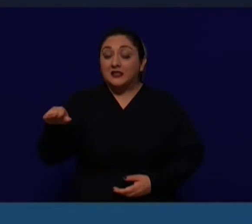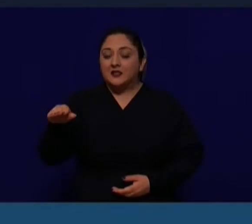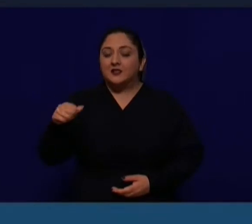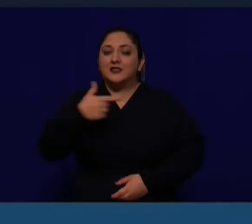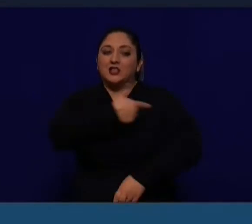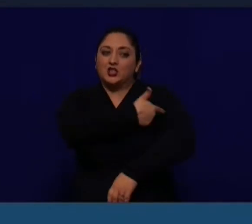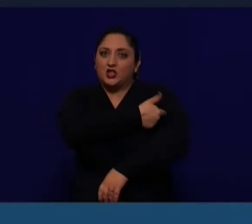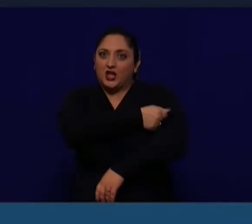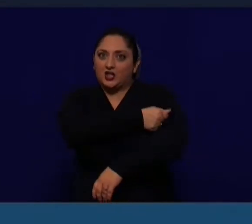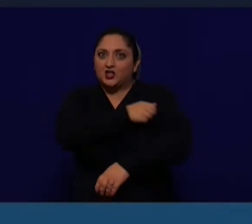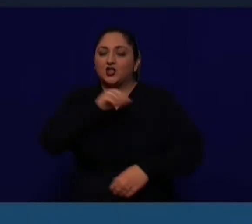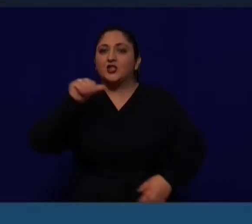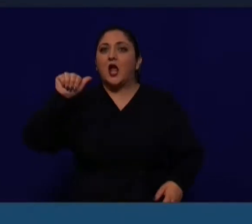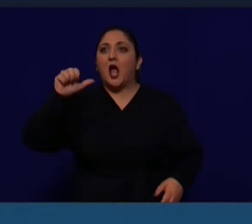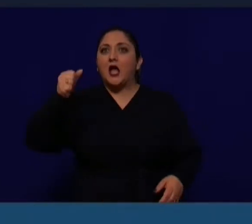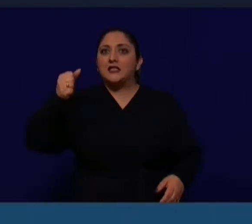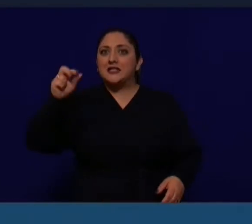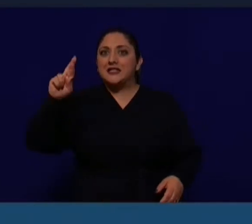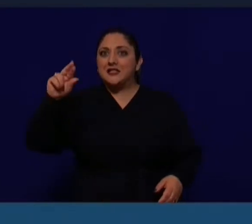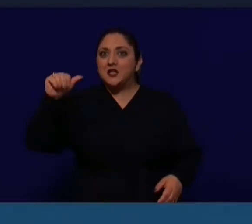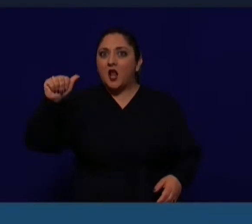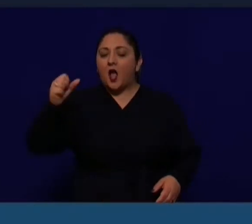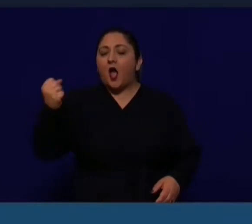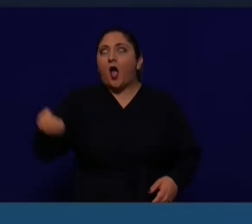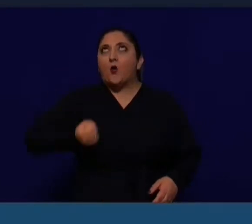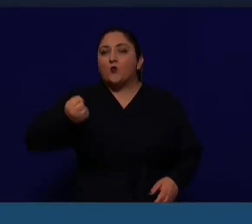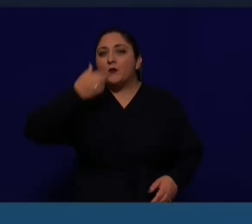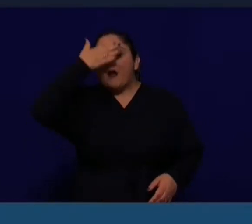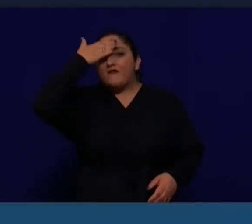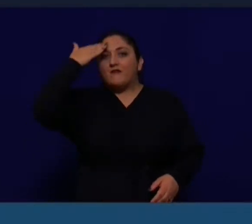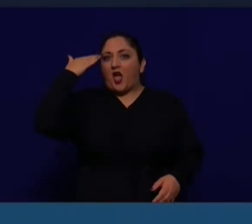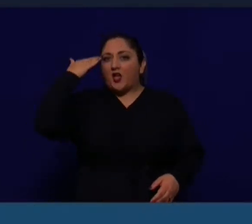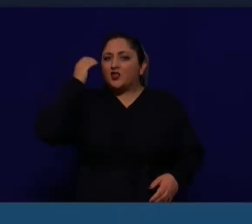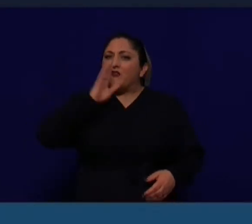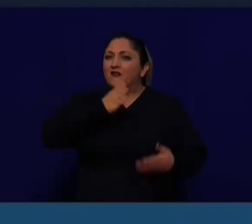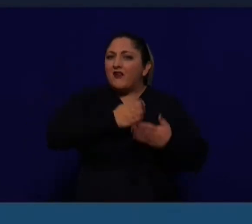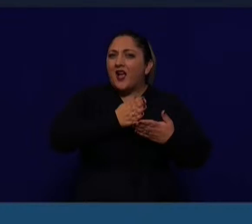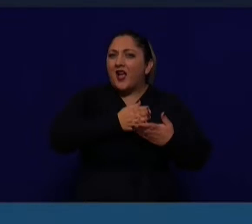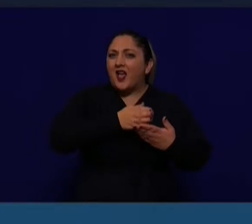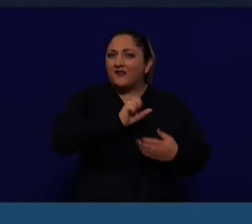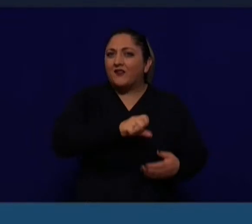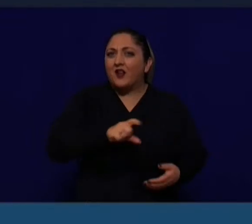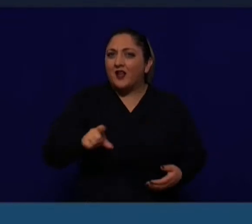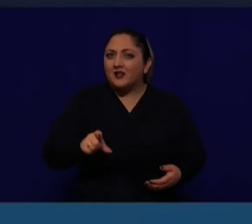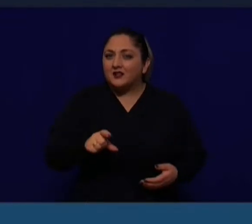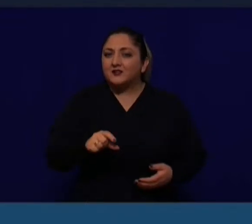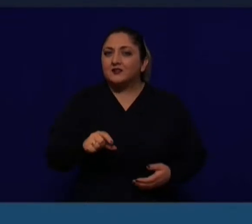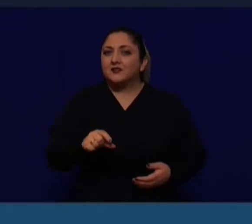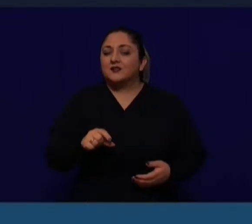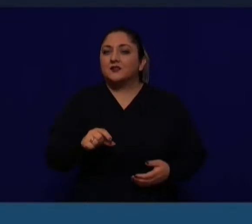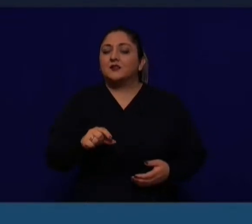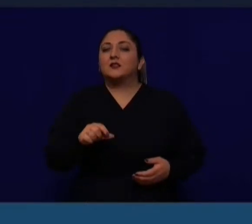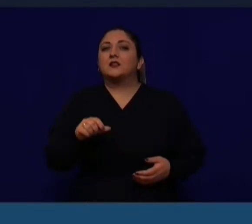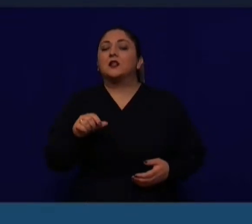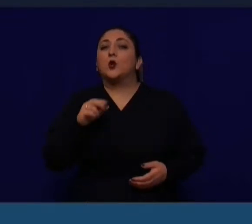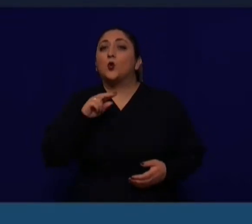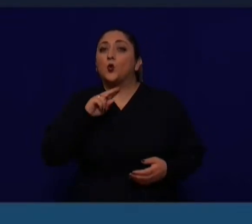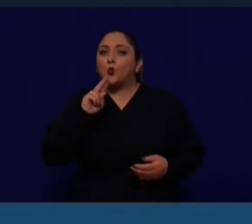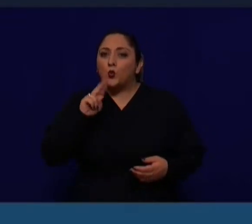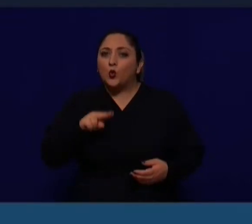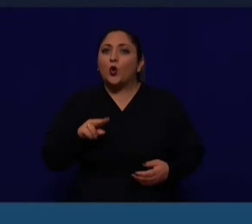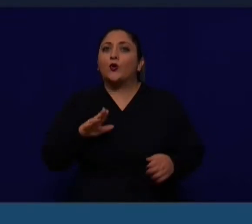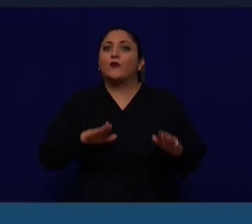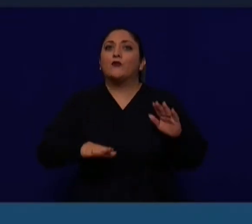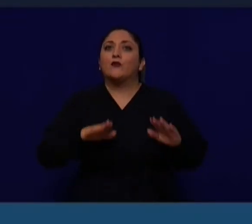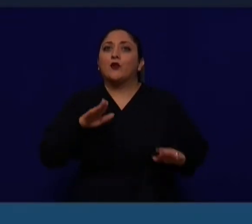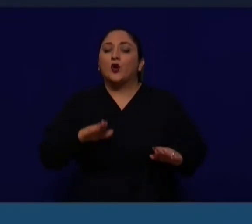qawwija bħala effetti ta' wara li jieħduha. L-għonet jekk dan hux minnu. U forsi anki allura dan il-fatt ġiex ikkunsidrat